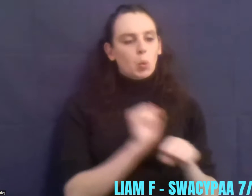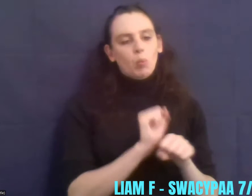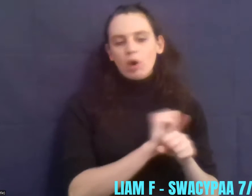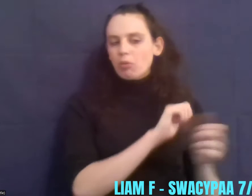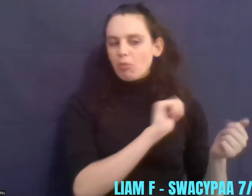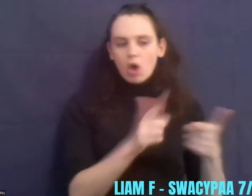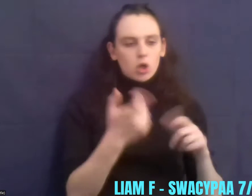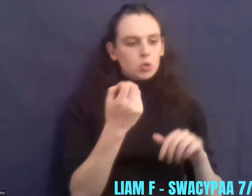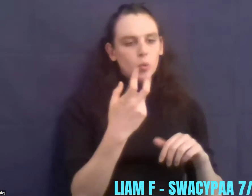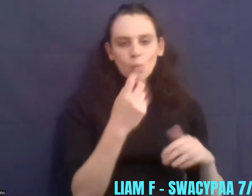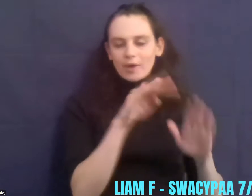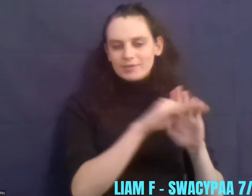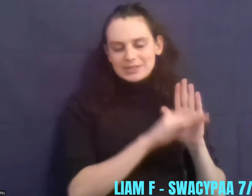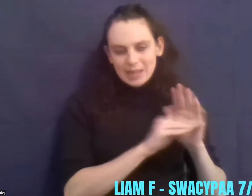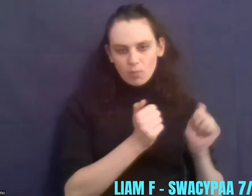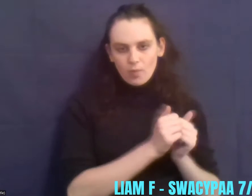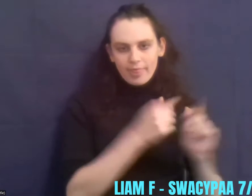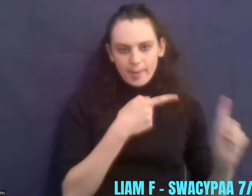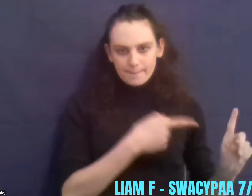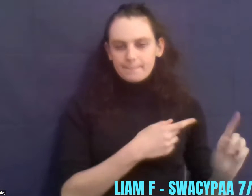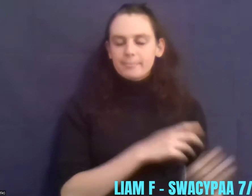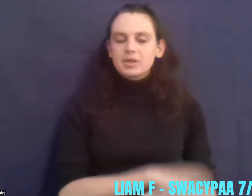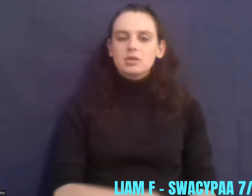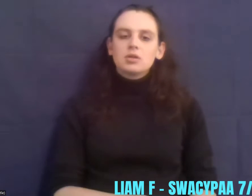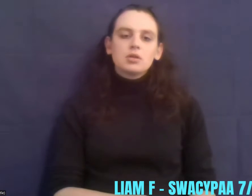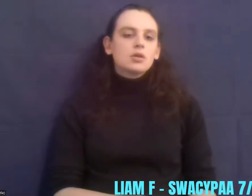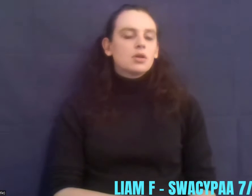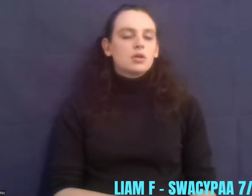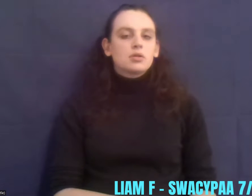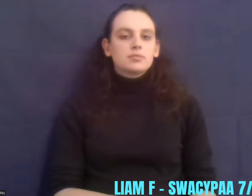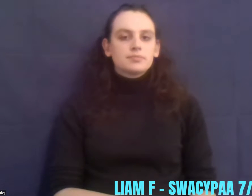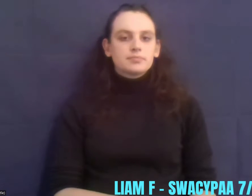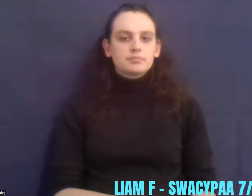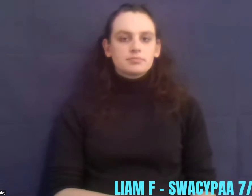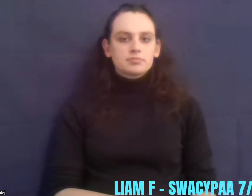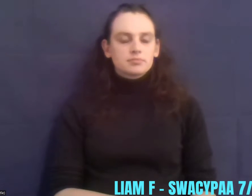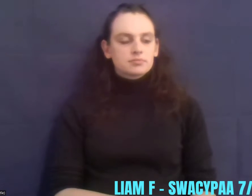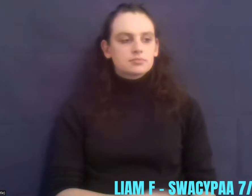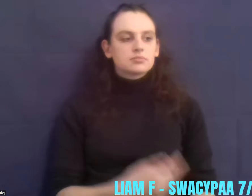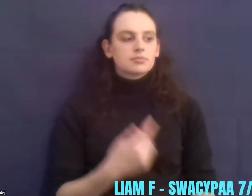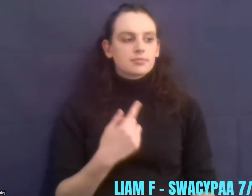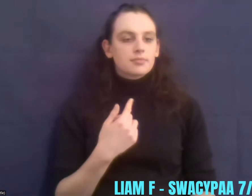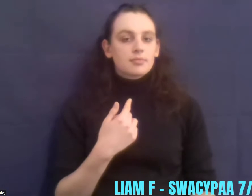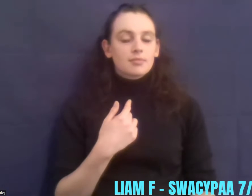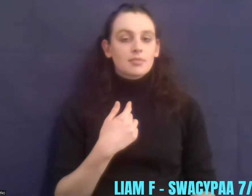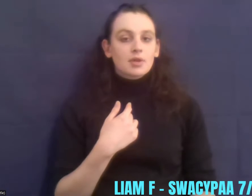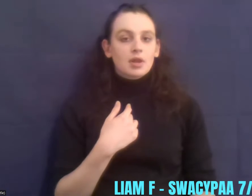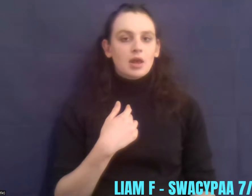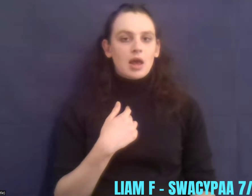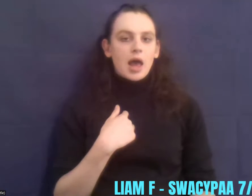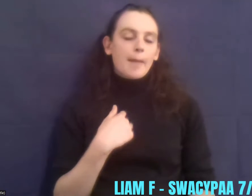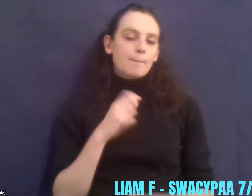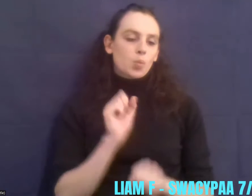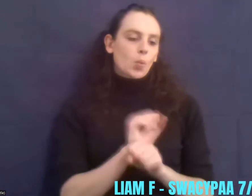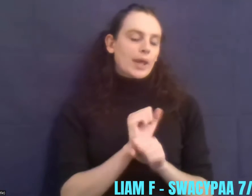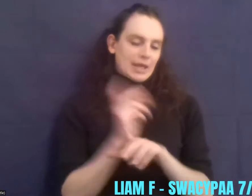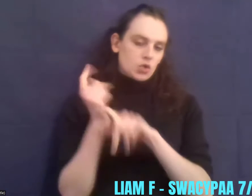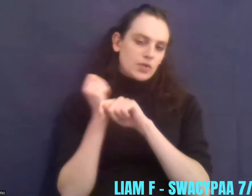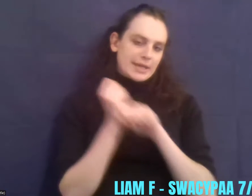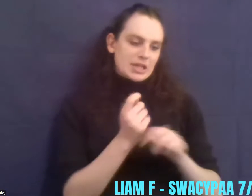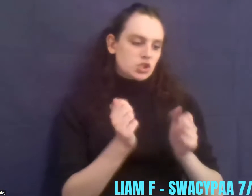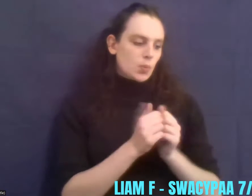with him. Um, I'm actively engaged in working the traditions with him right now.